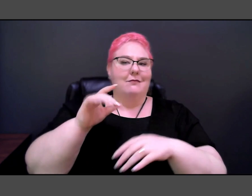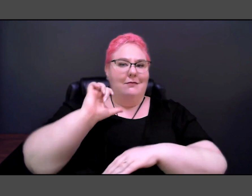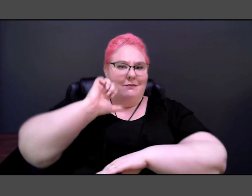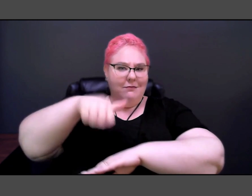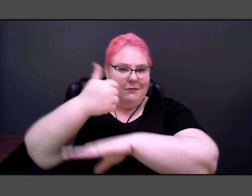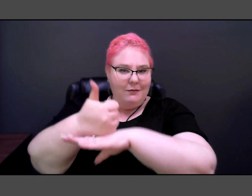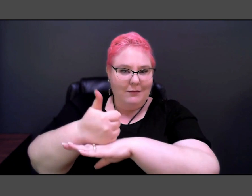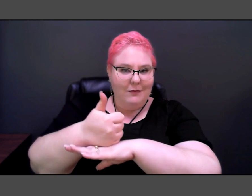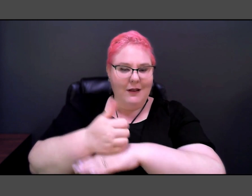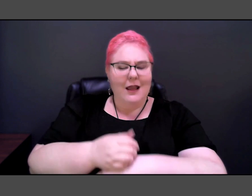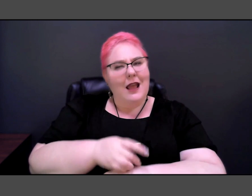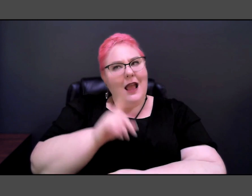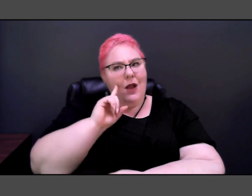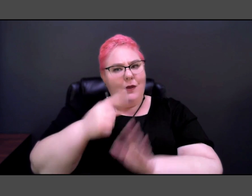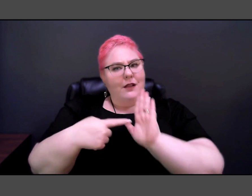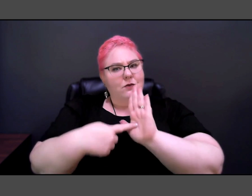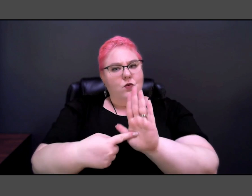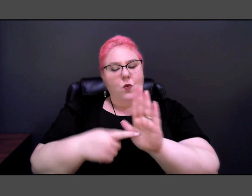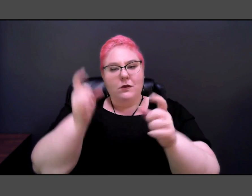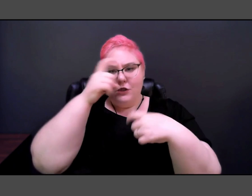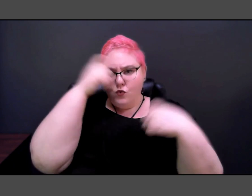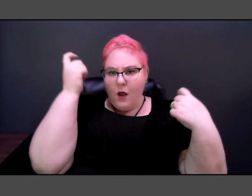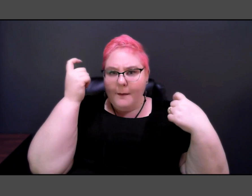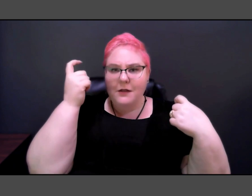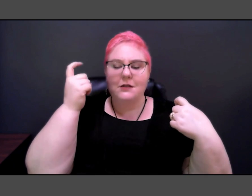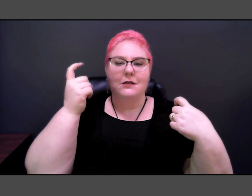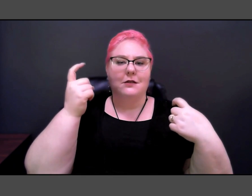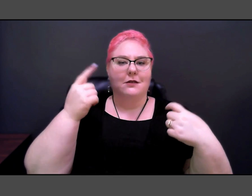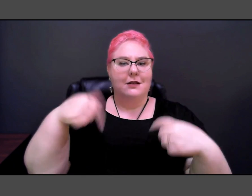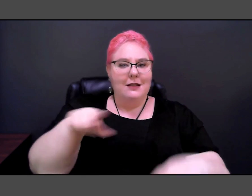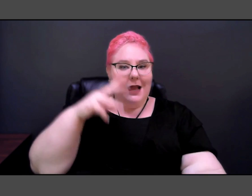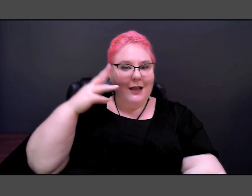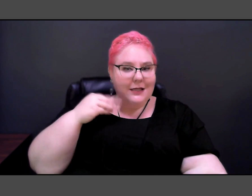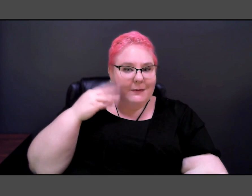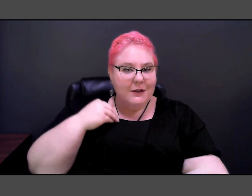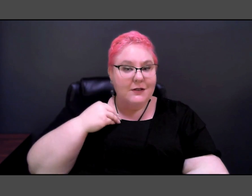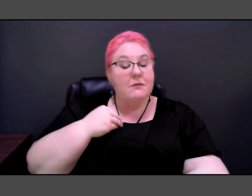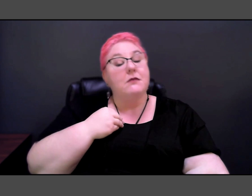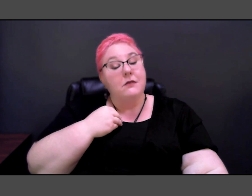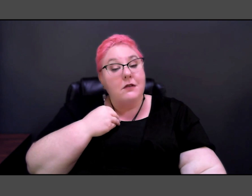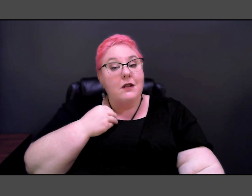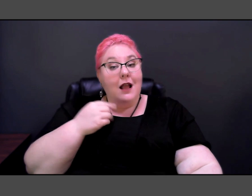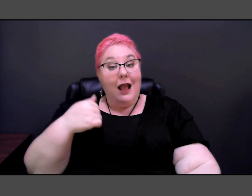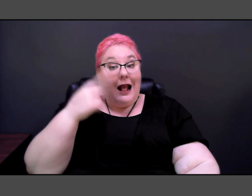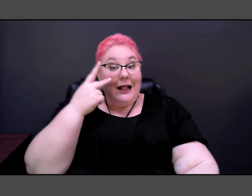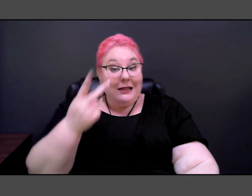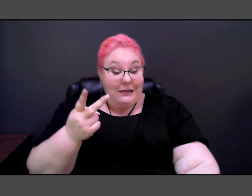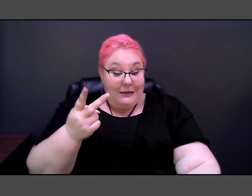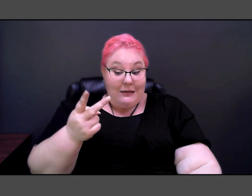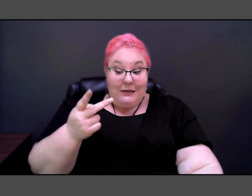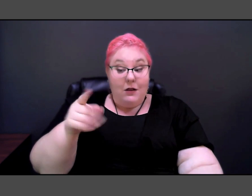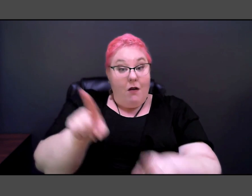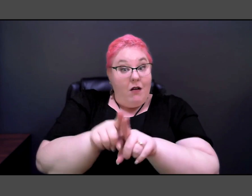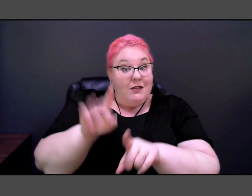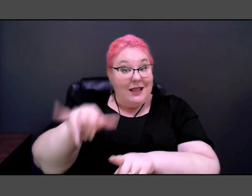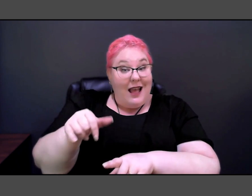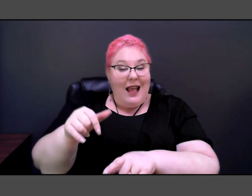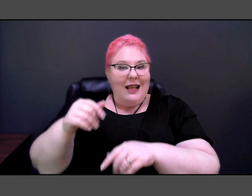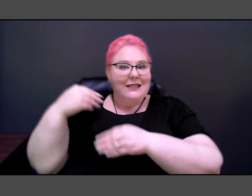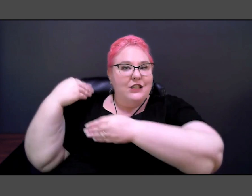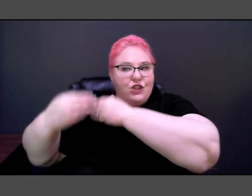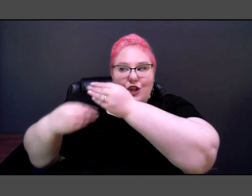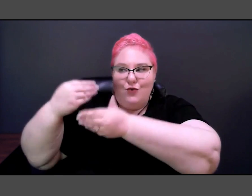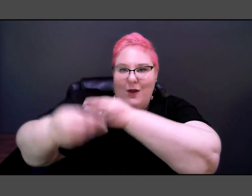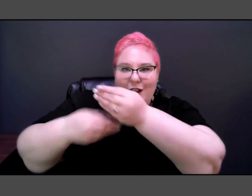that were endured, and I think lays bare the intergenerational impacts that are still experienced in